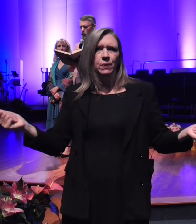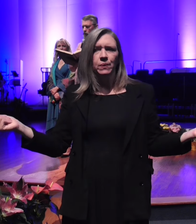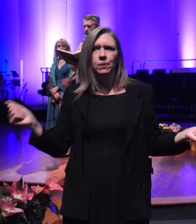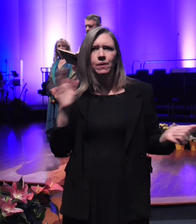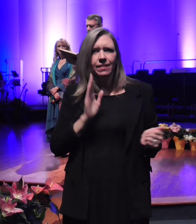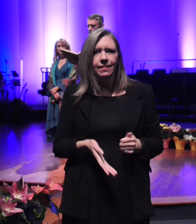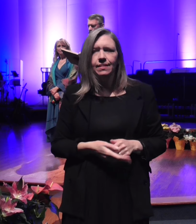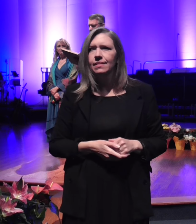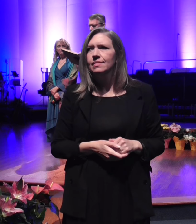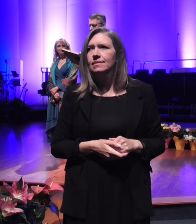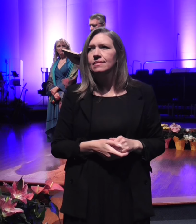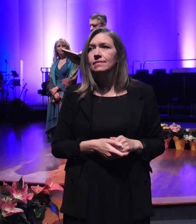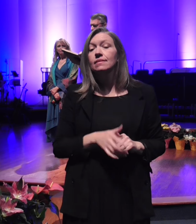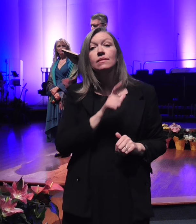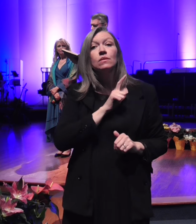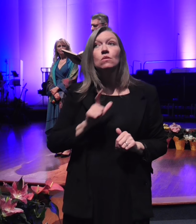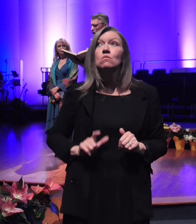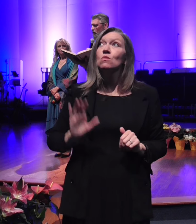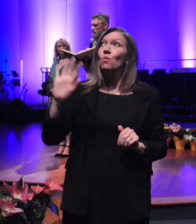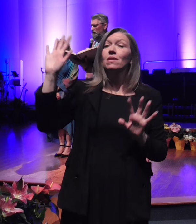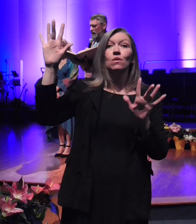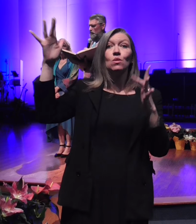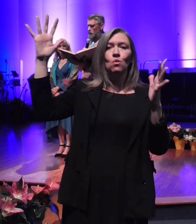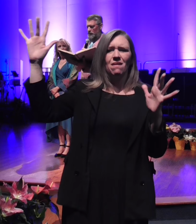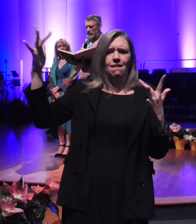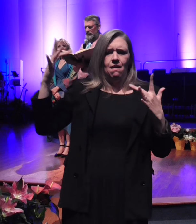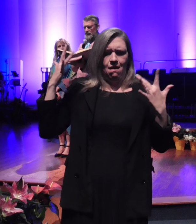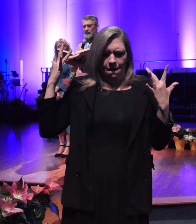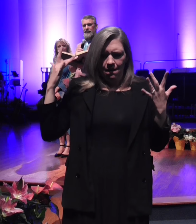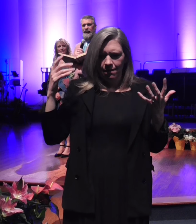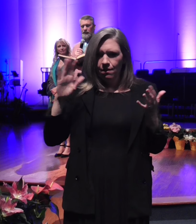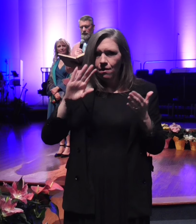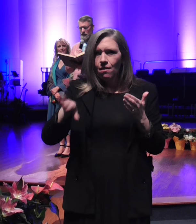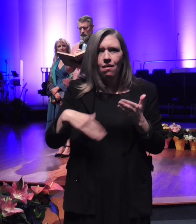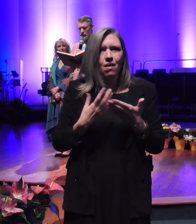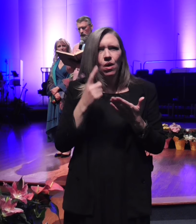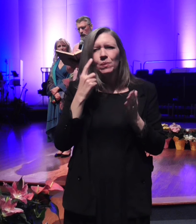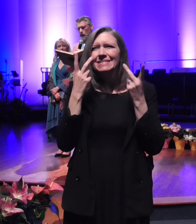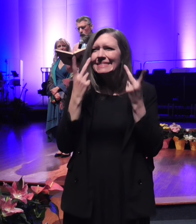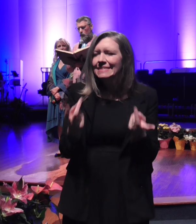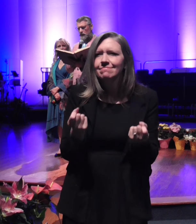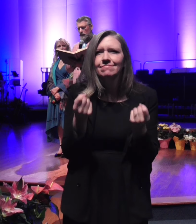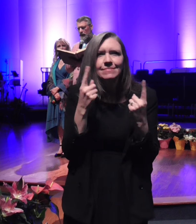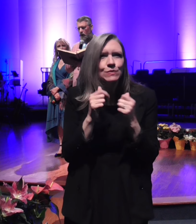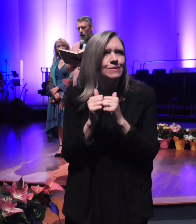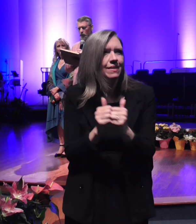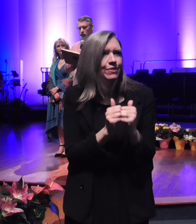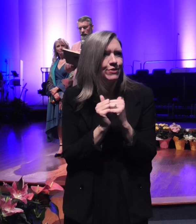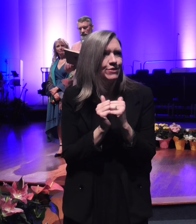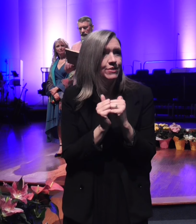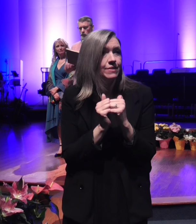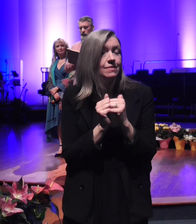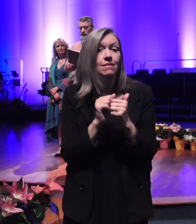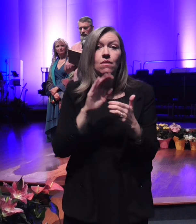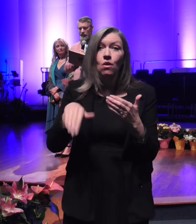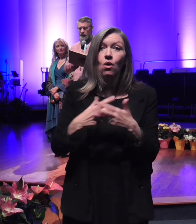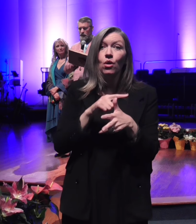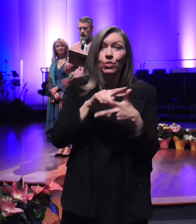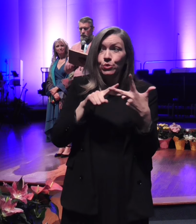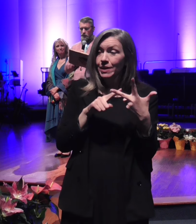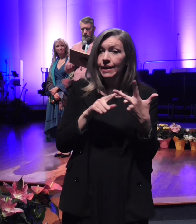the glory of the Lord shall be revealed, and all flesh will see it together. When you get all three of these